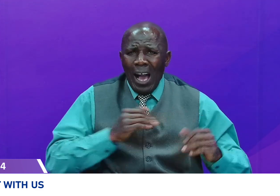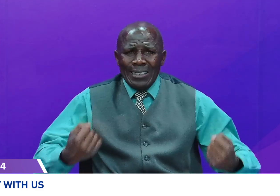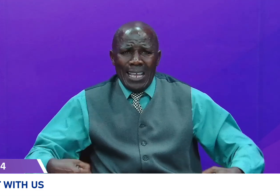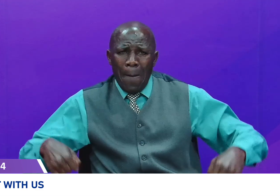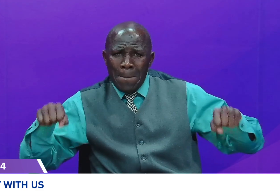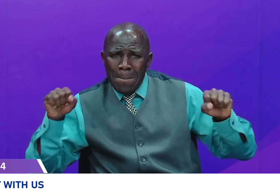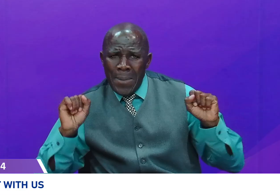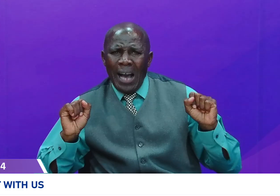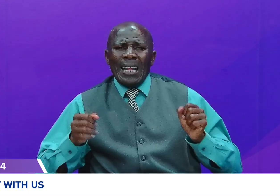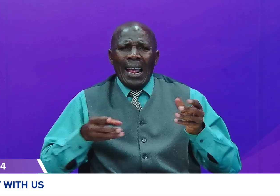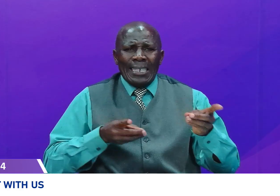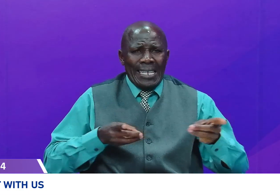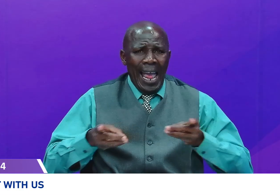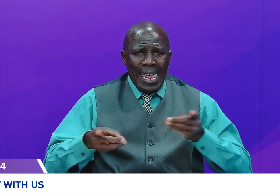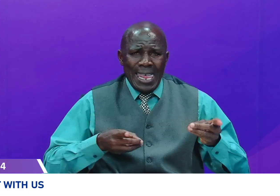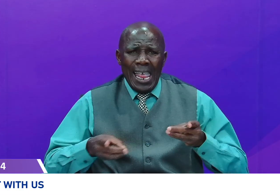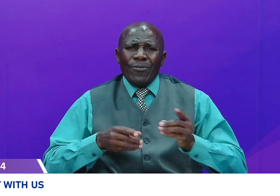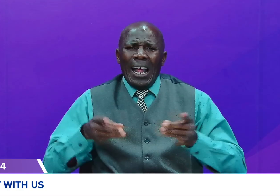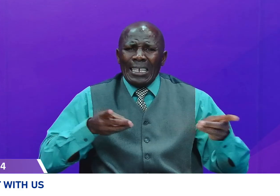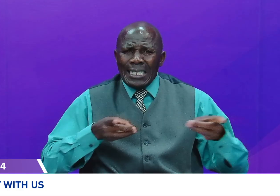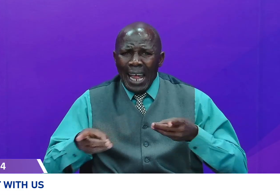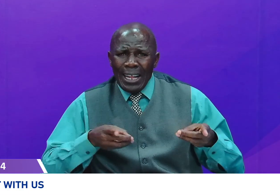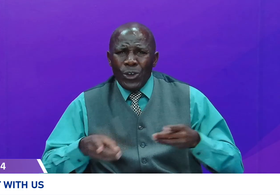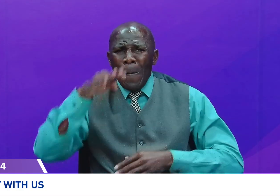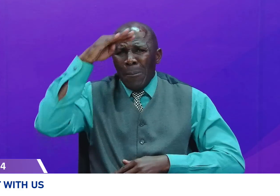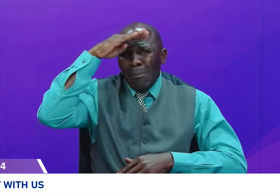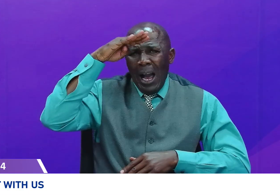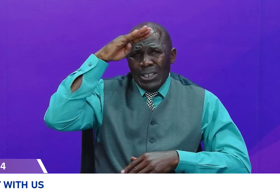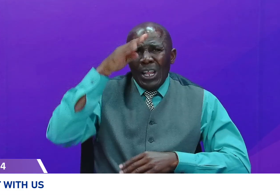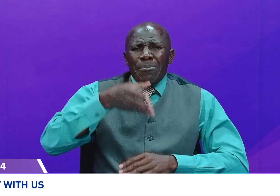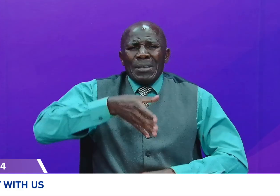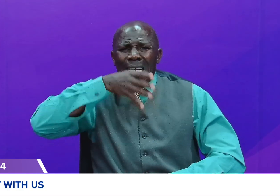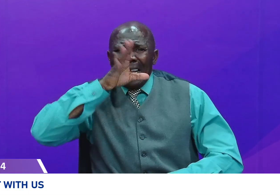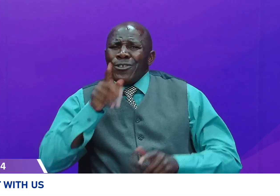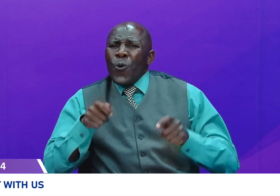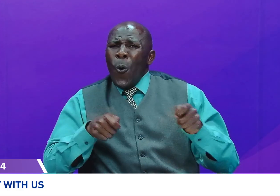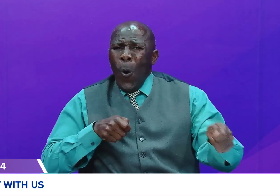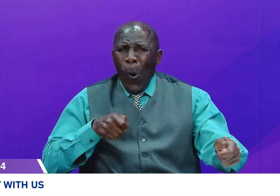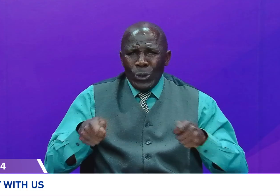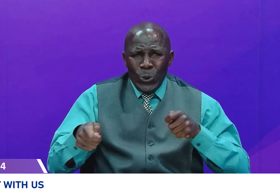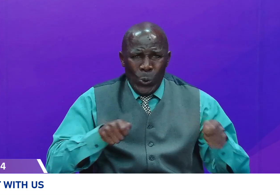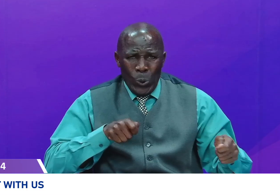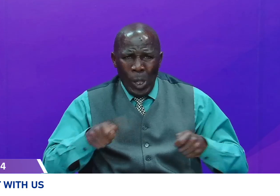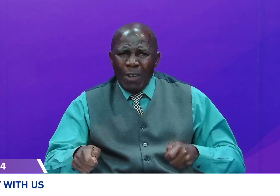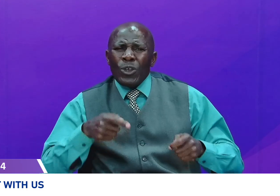the power to sign licenses from the board chairman to the director of